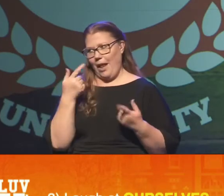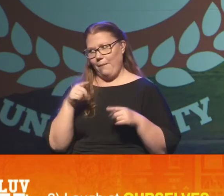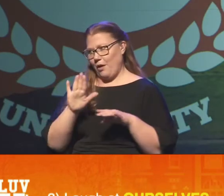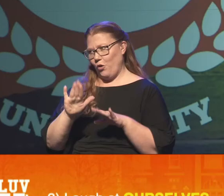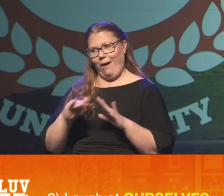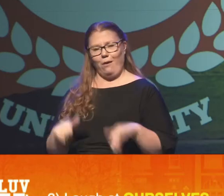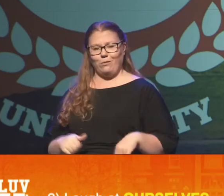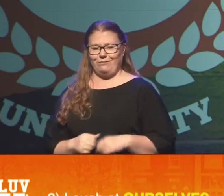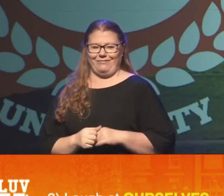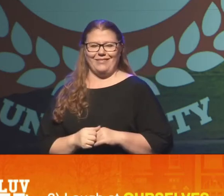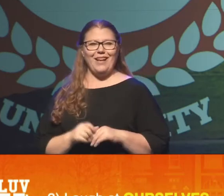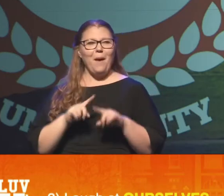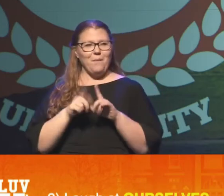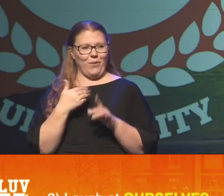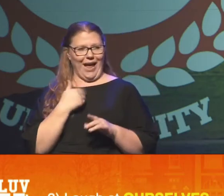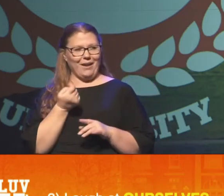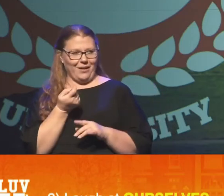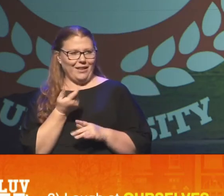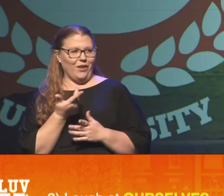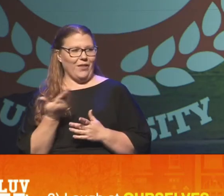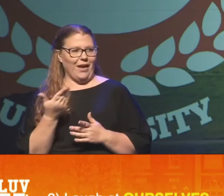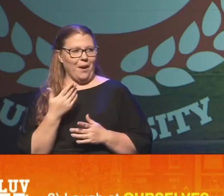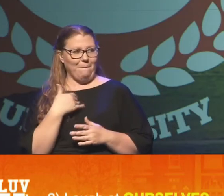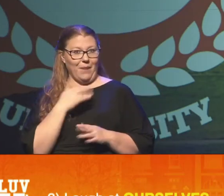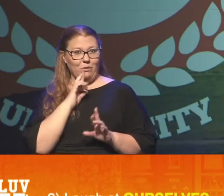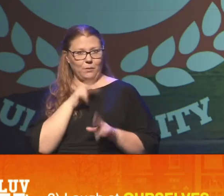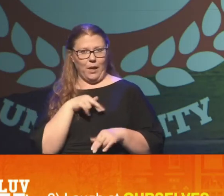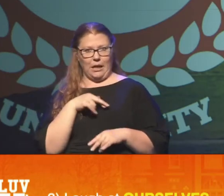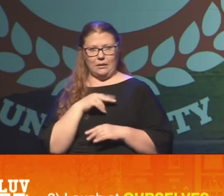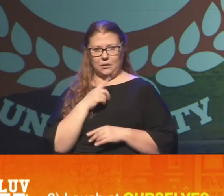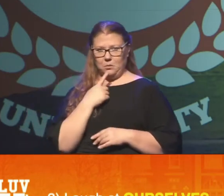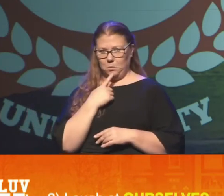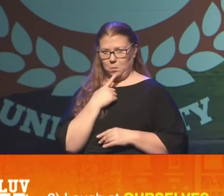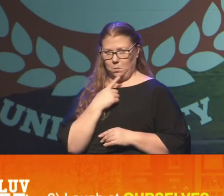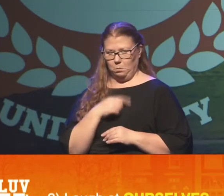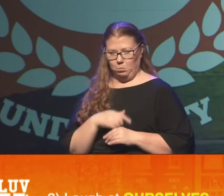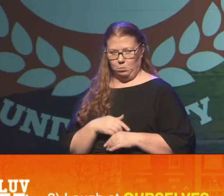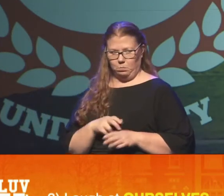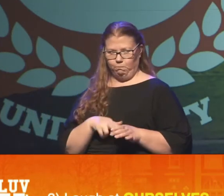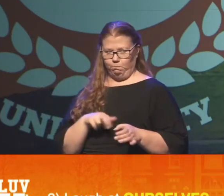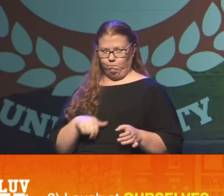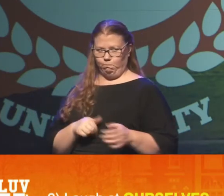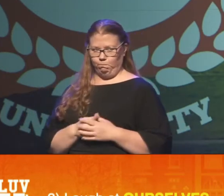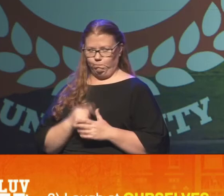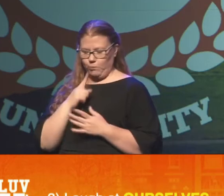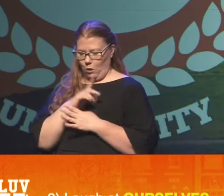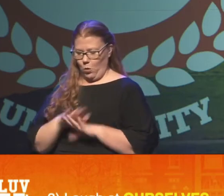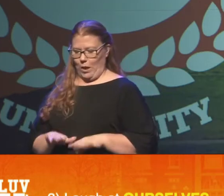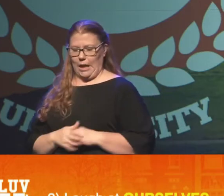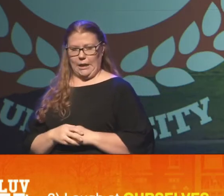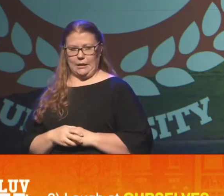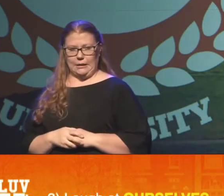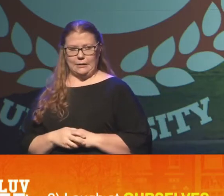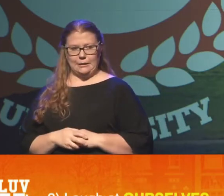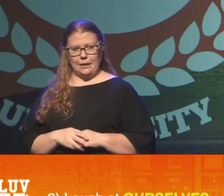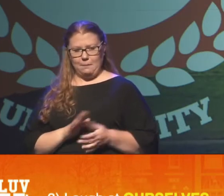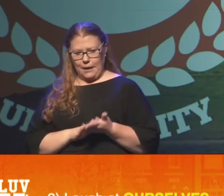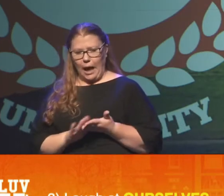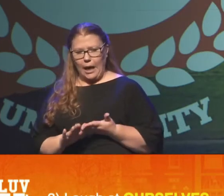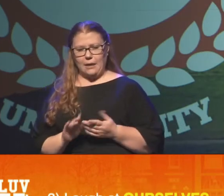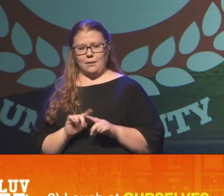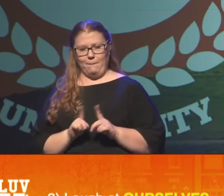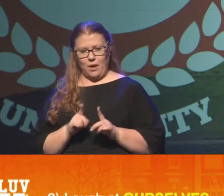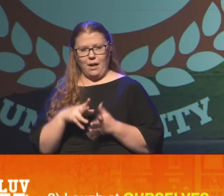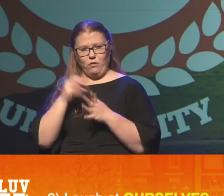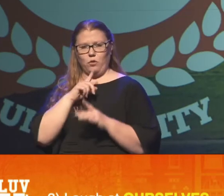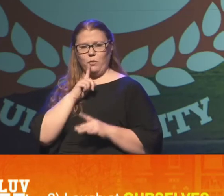a little thing. And my response is to pout, right? So I just kind of withdraw and get real quiet. I'm cordial and civil, but I've learned to